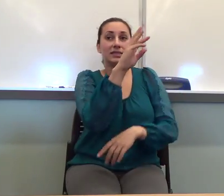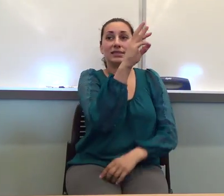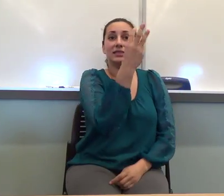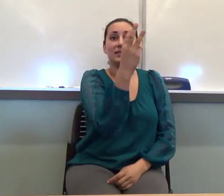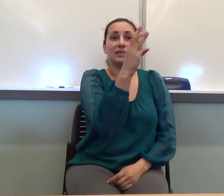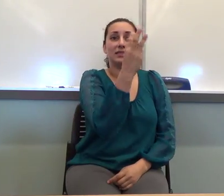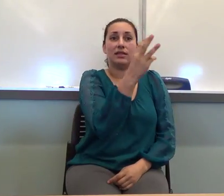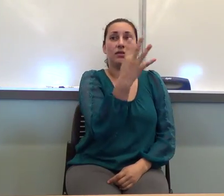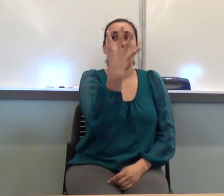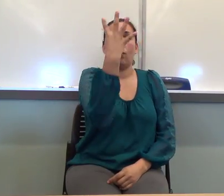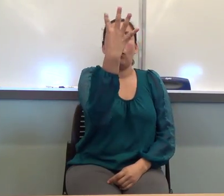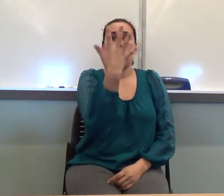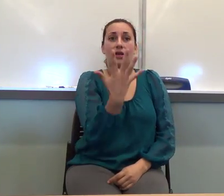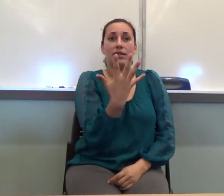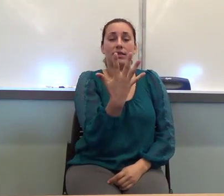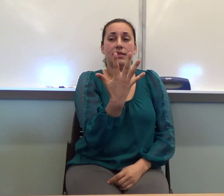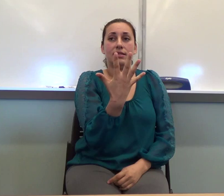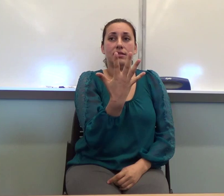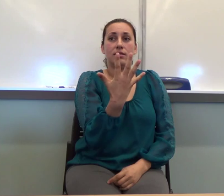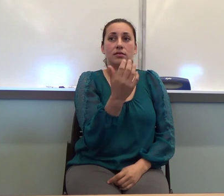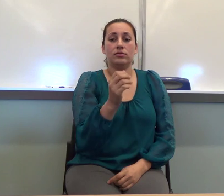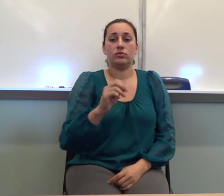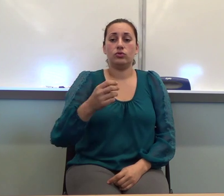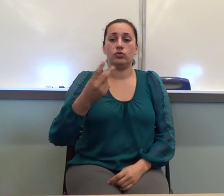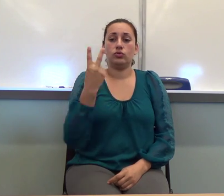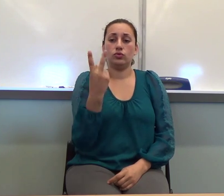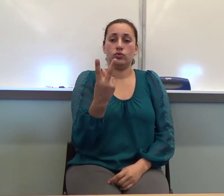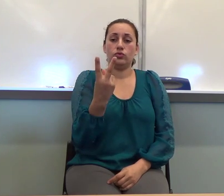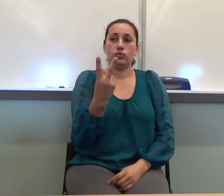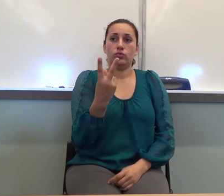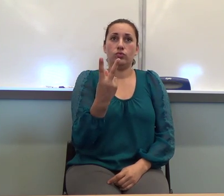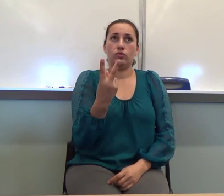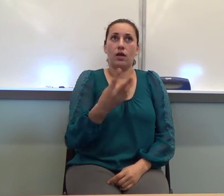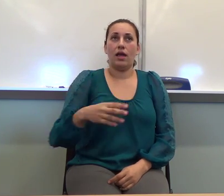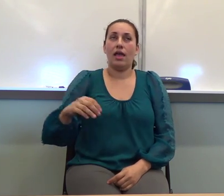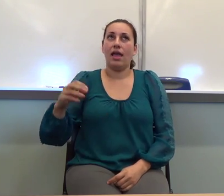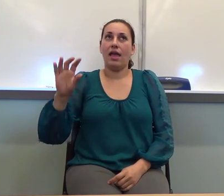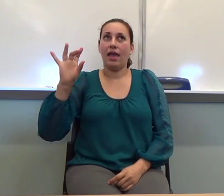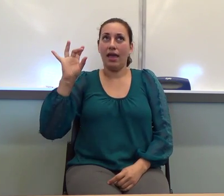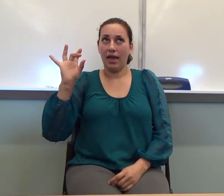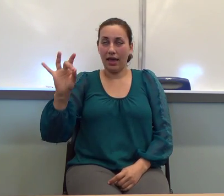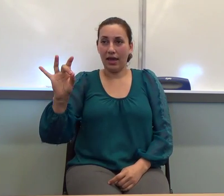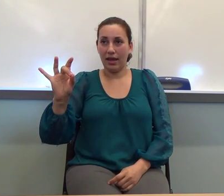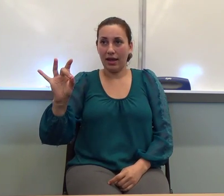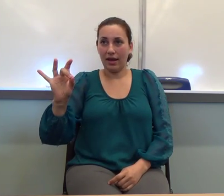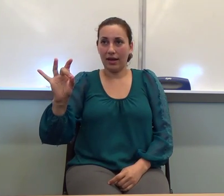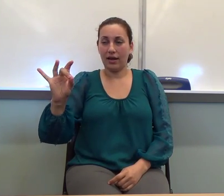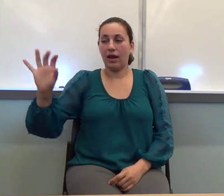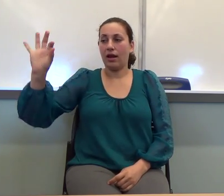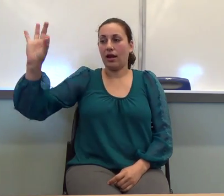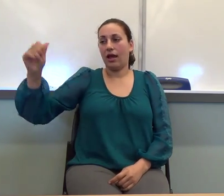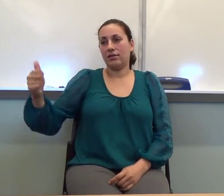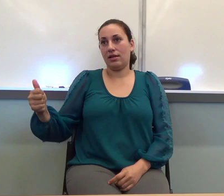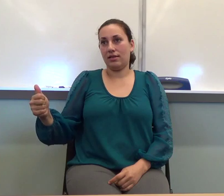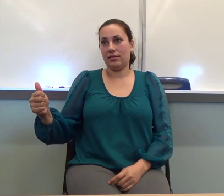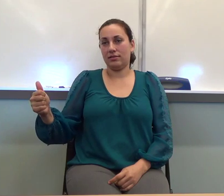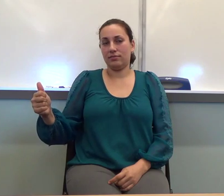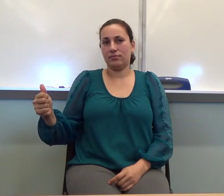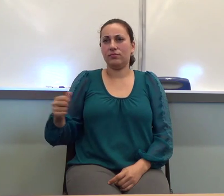to 8 9/10. 18 9/10. Okay, they want the ratio of lowest terms of